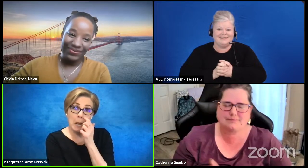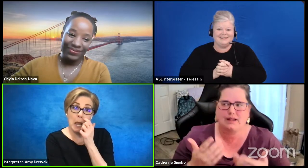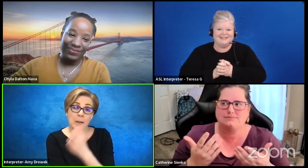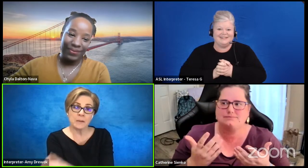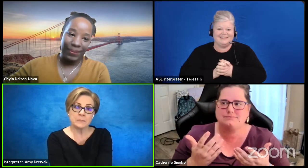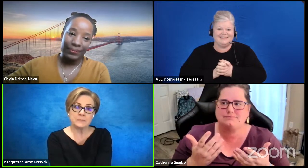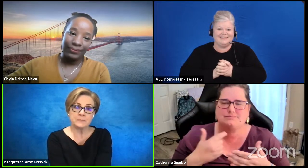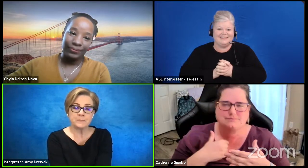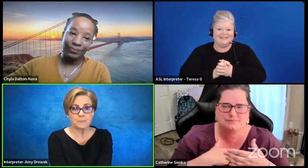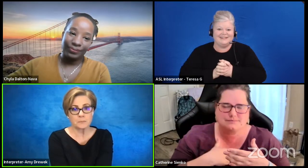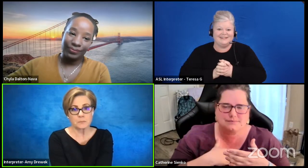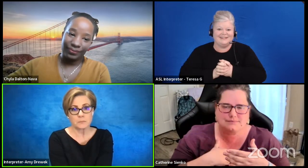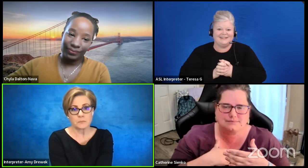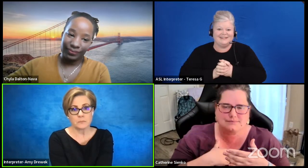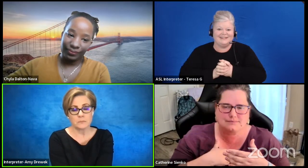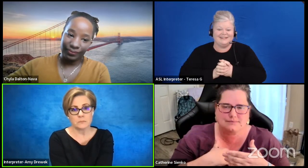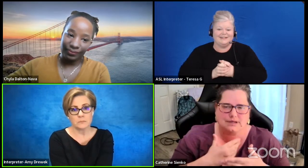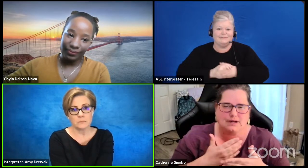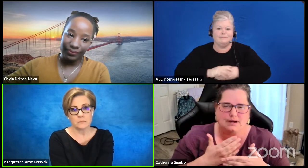Okay.